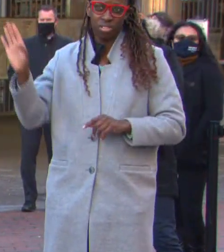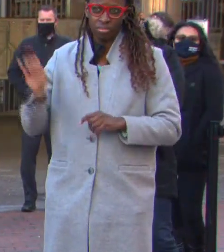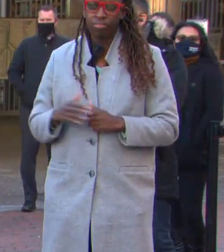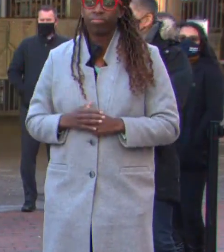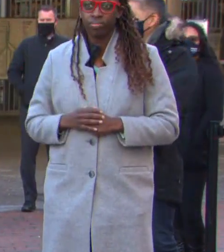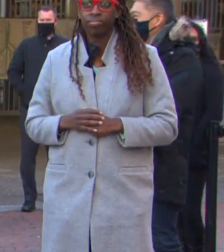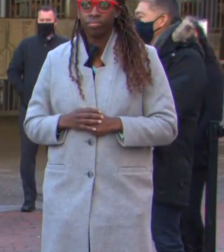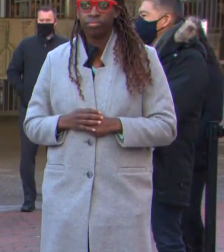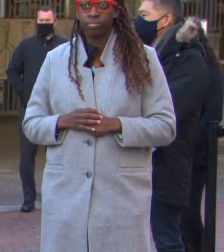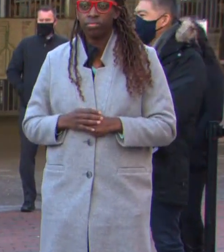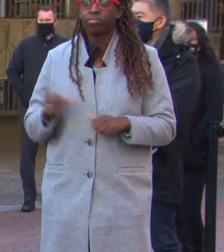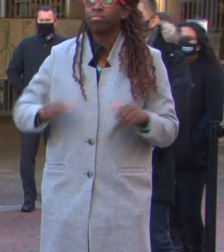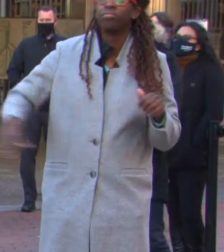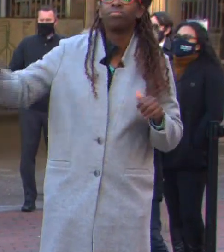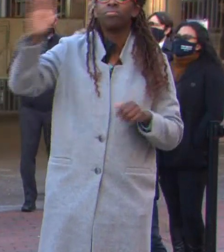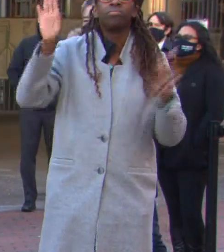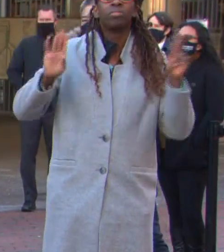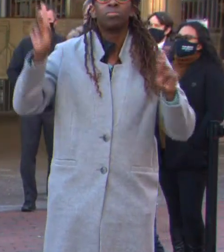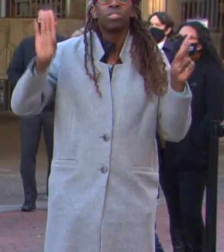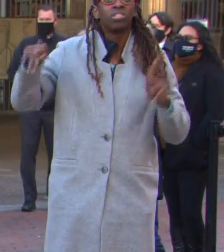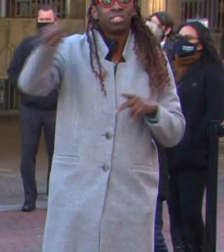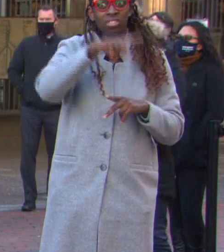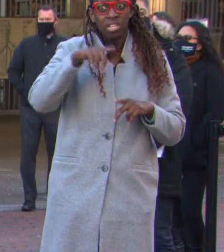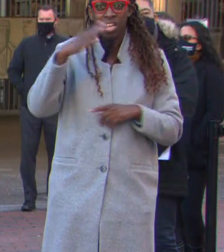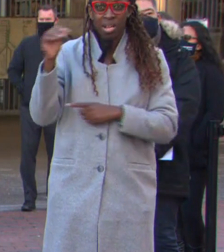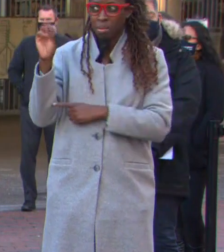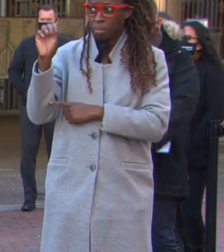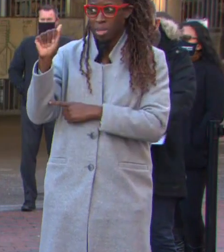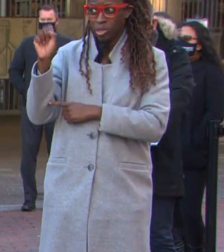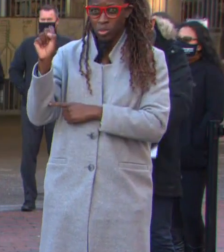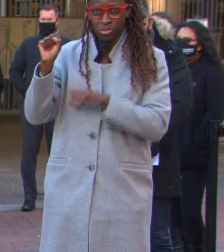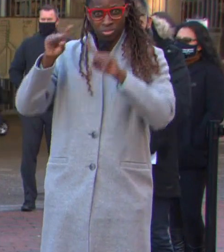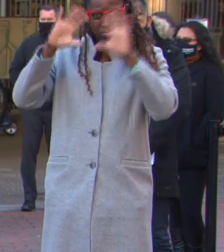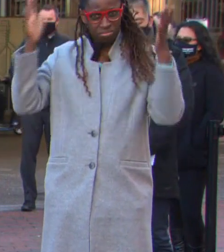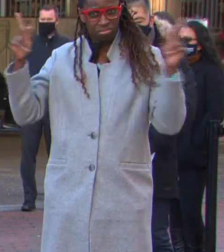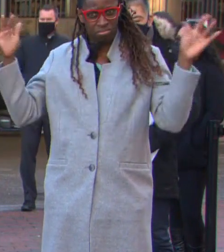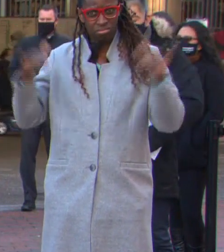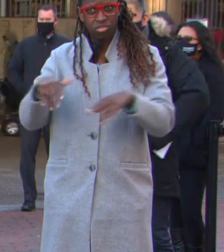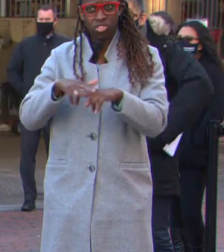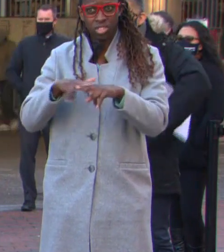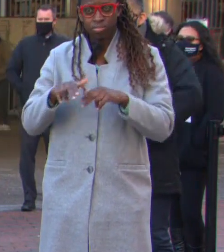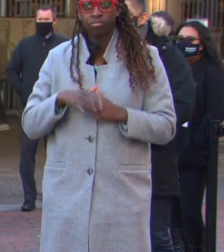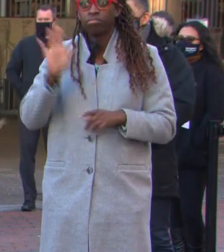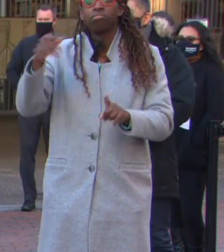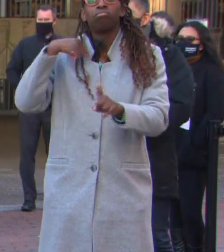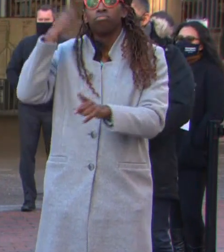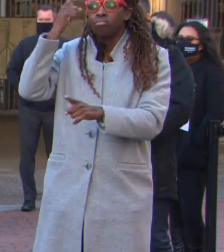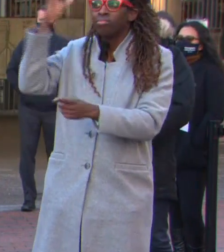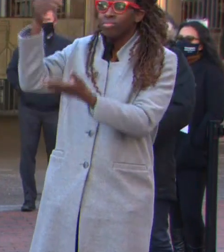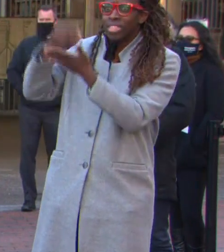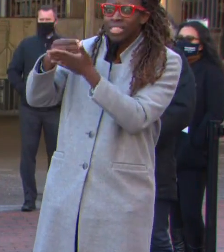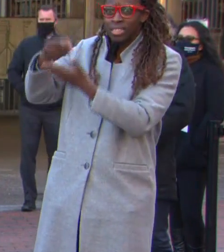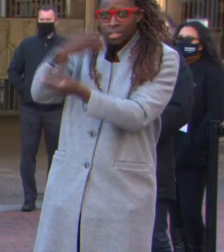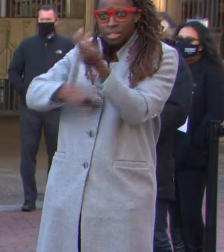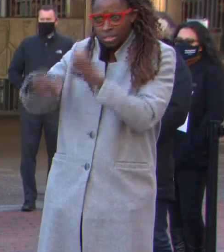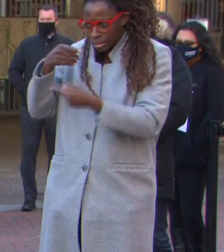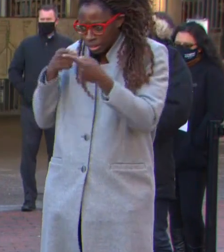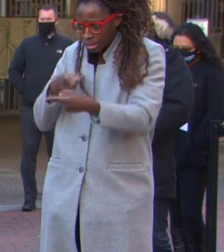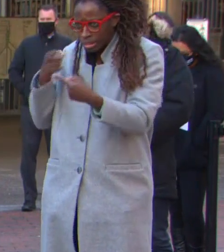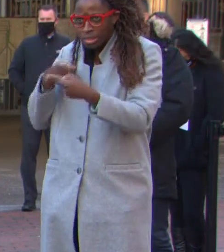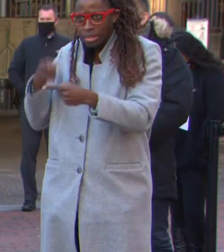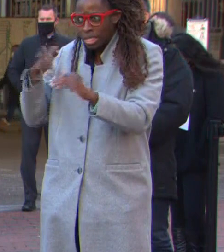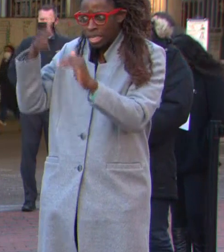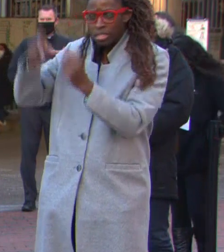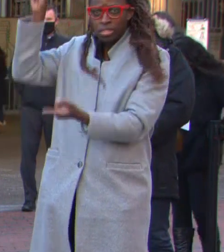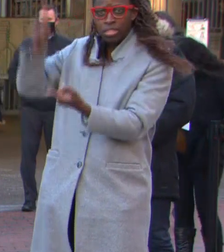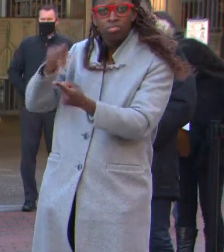MBTA is an essential service in the Commonwealth of Massachusetts. Their budget challenges are real and significant, but moving forward with